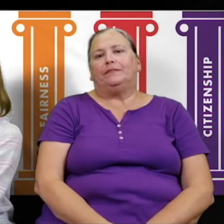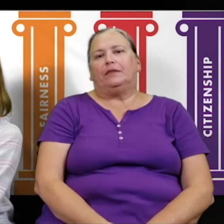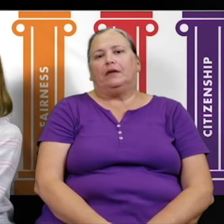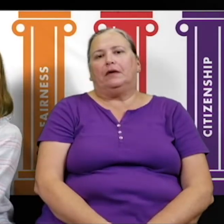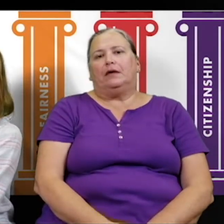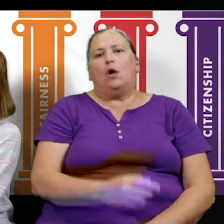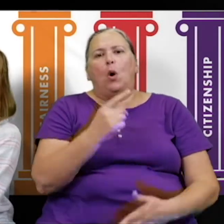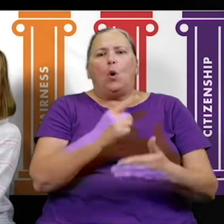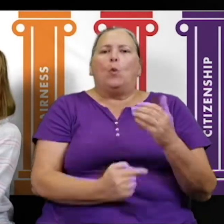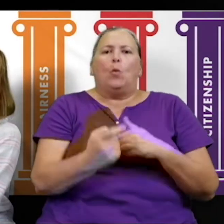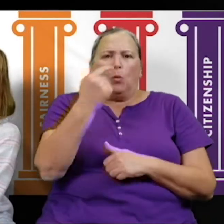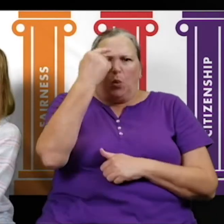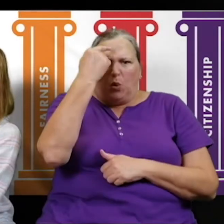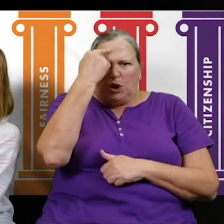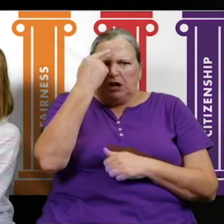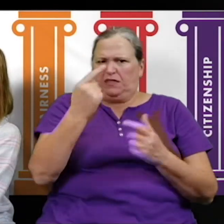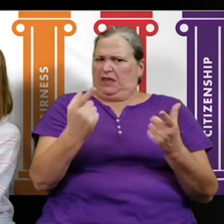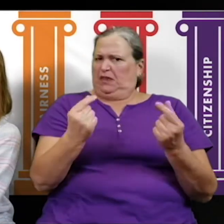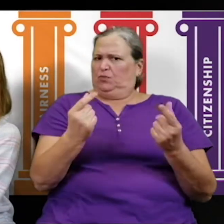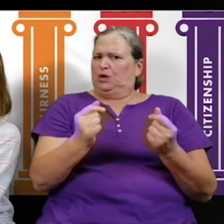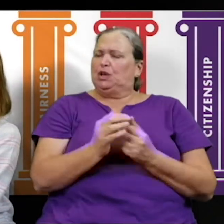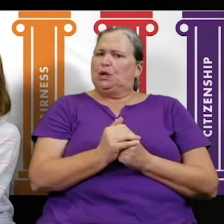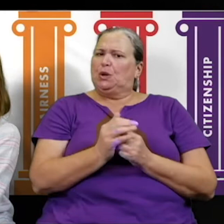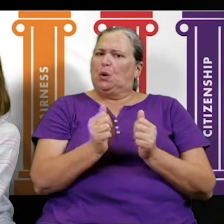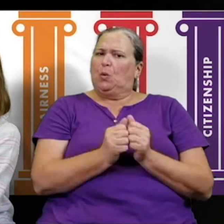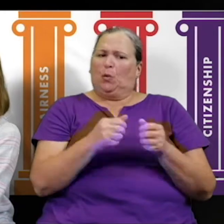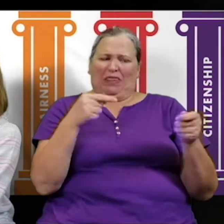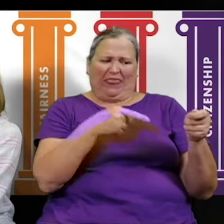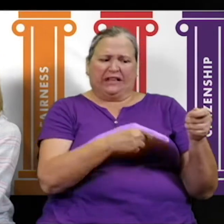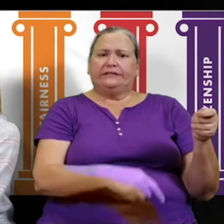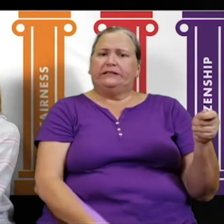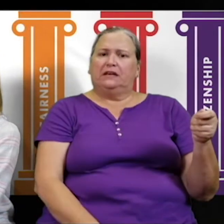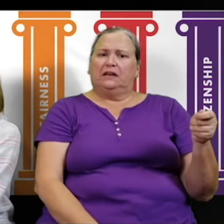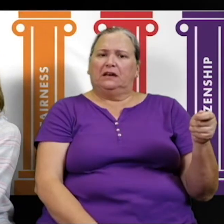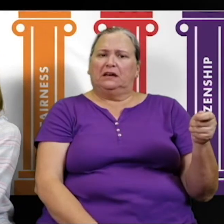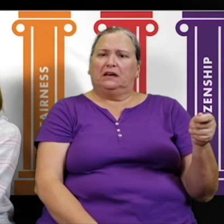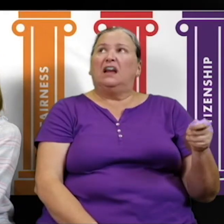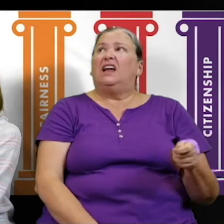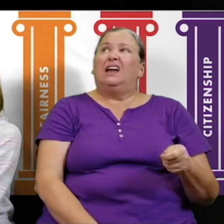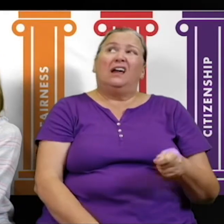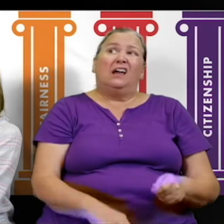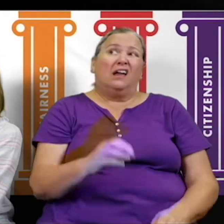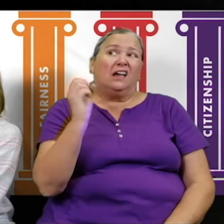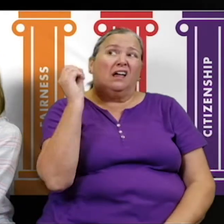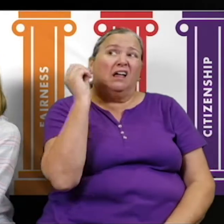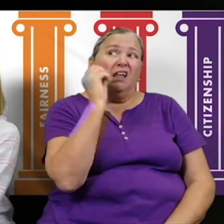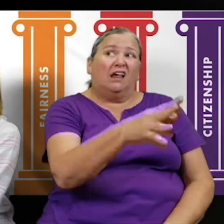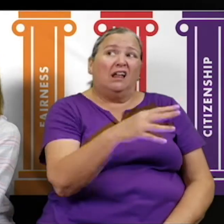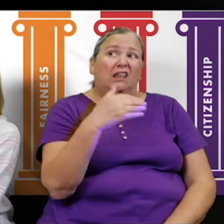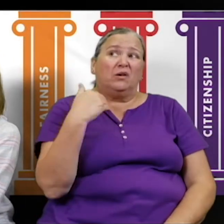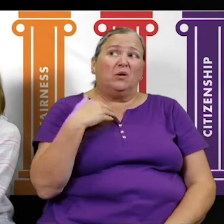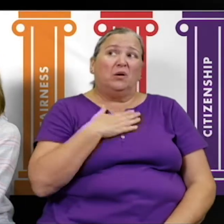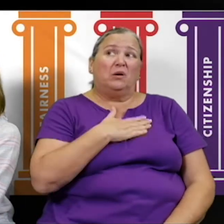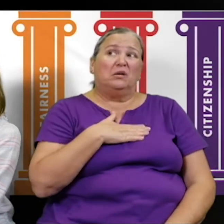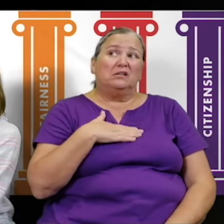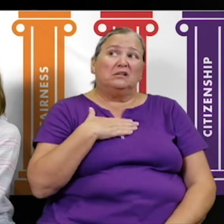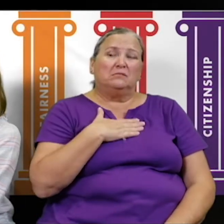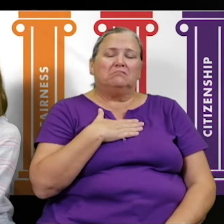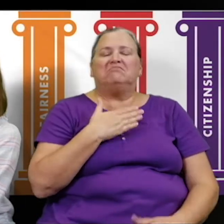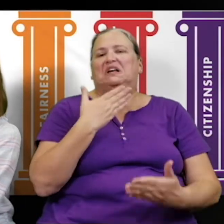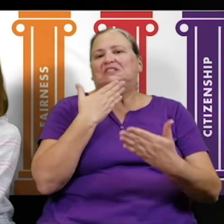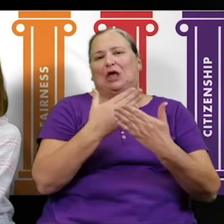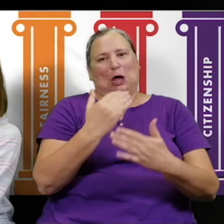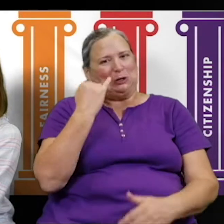"What do you think we should do with this?" asked Mr. Slinger. "Could we just throw it away?" asked Lily. "Excellent